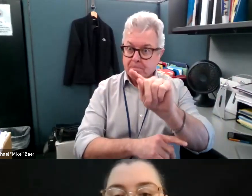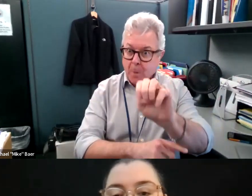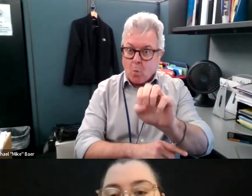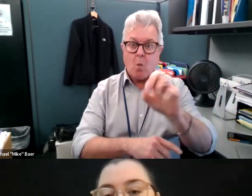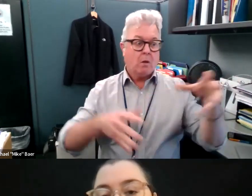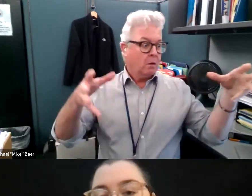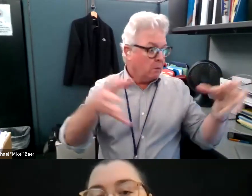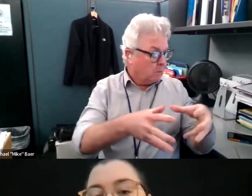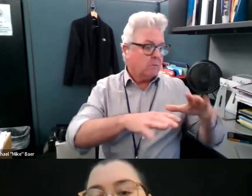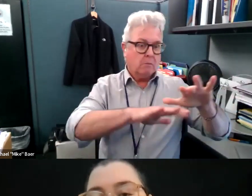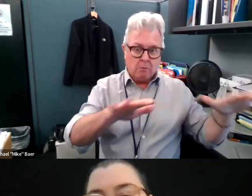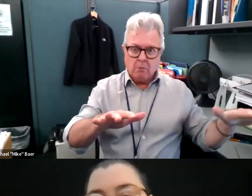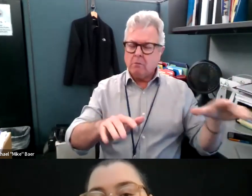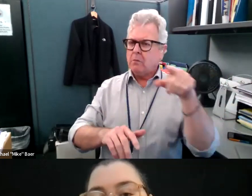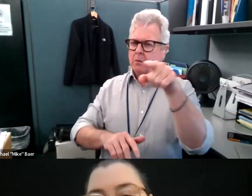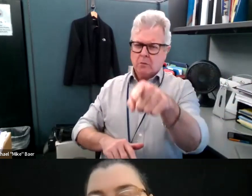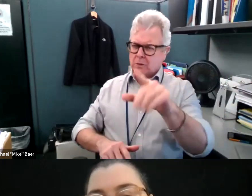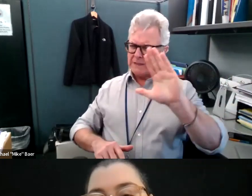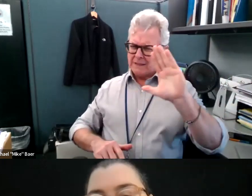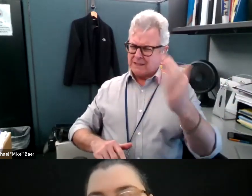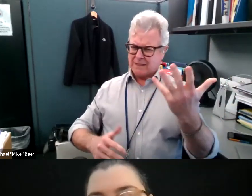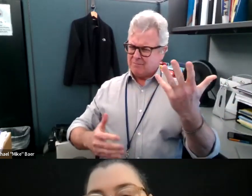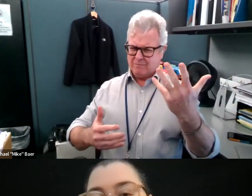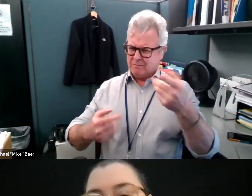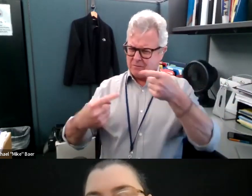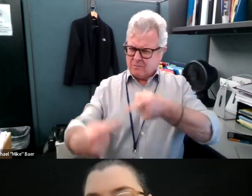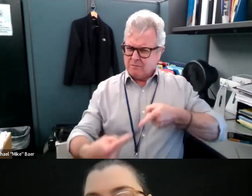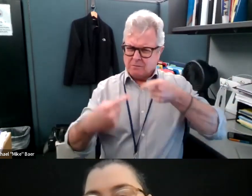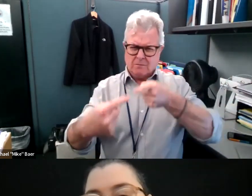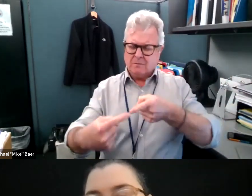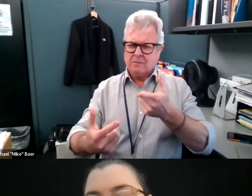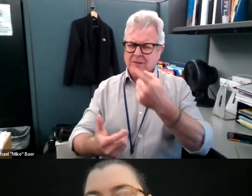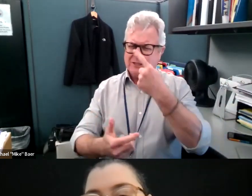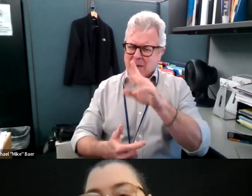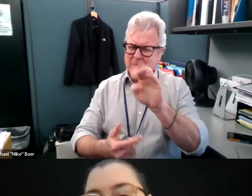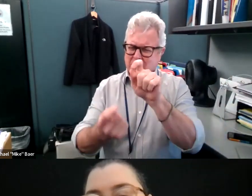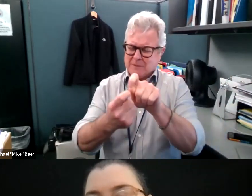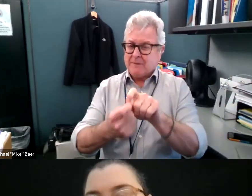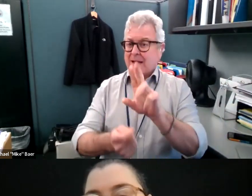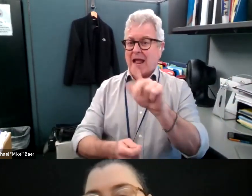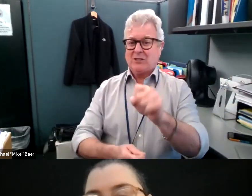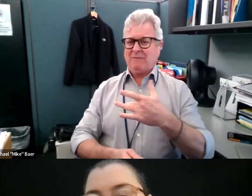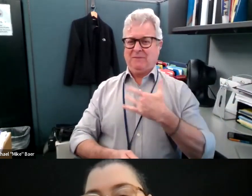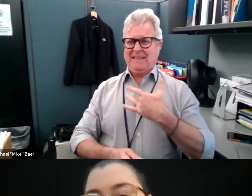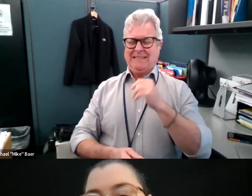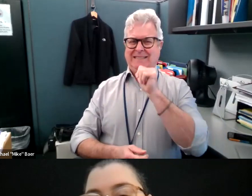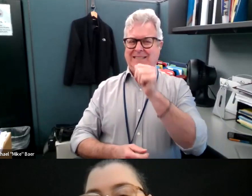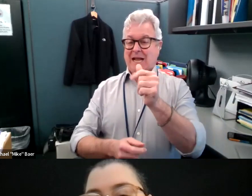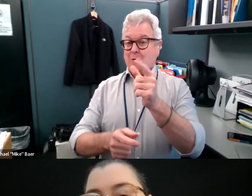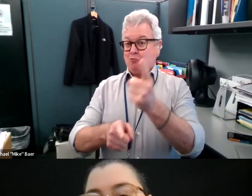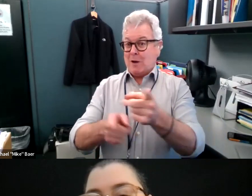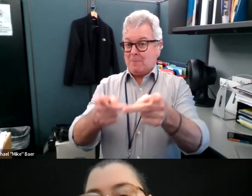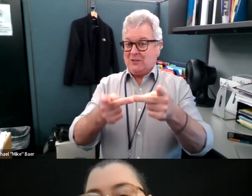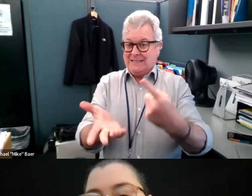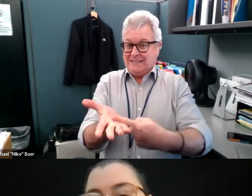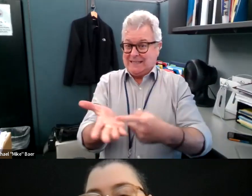COVID, they met remotely. But it seems like there's an issue with the ad hoc committee.